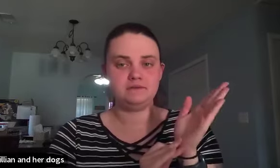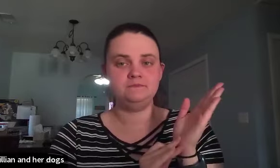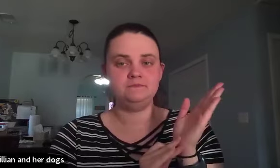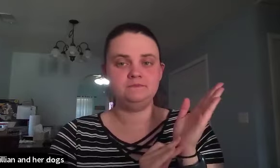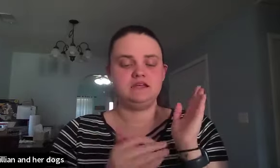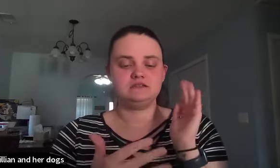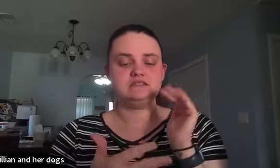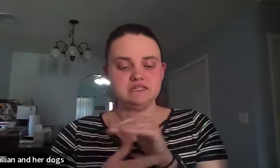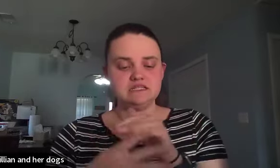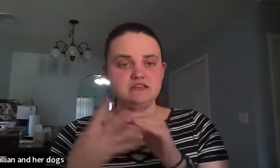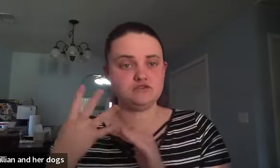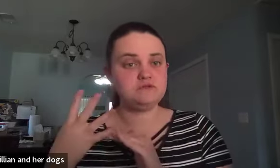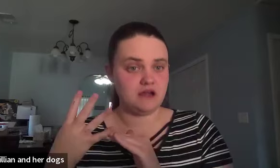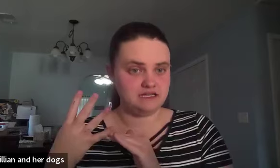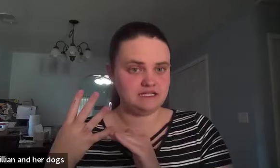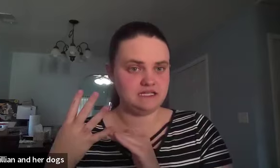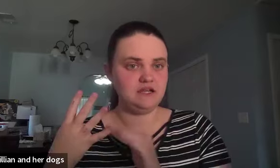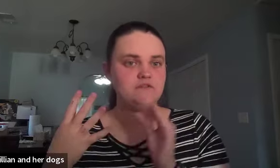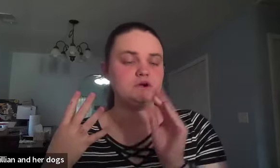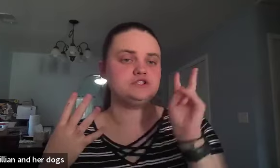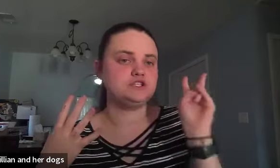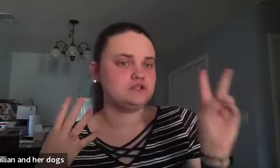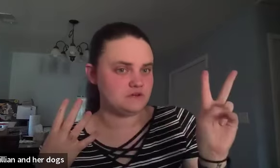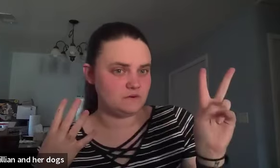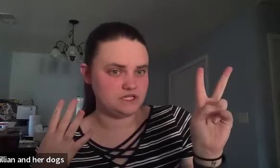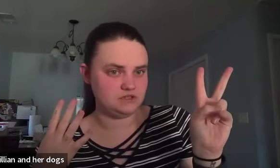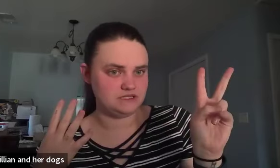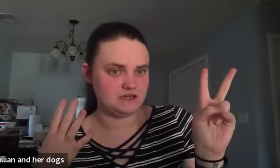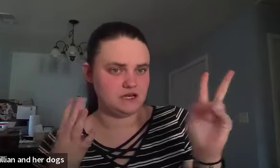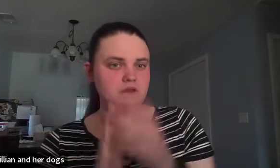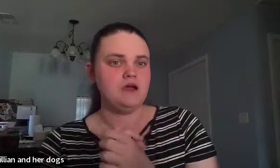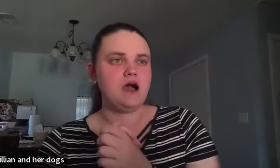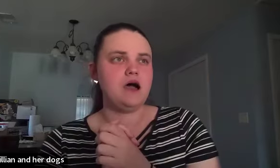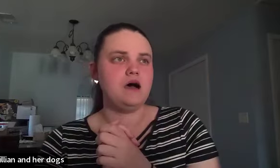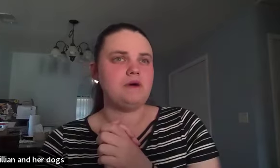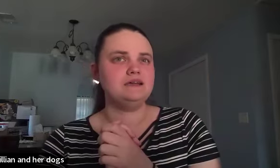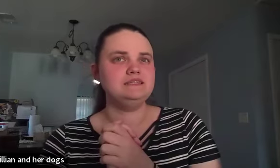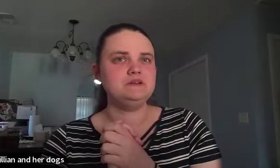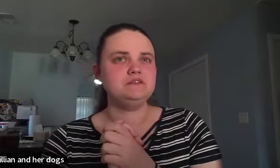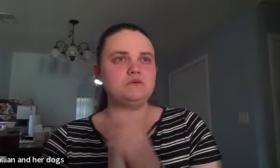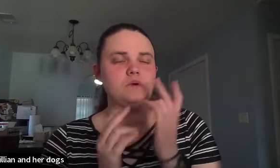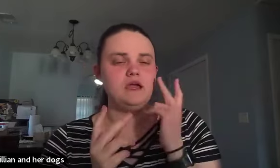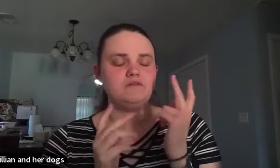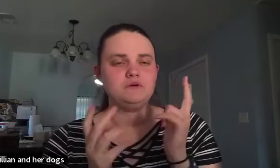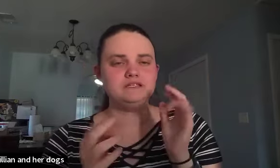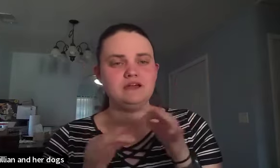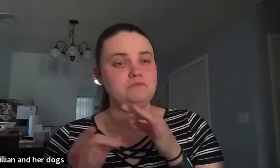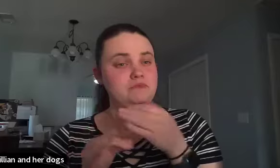Okay. Now, 16 through 19, there are two different ways you can sign them. I typically, the way I've always kind of